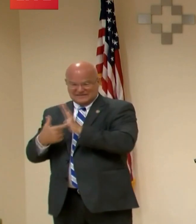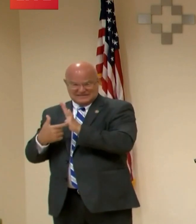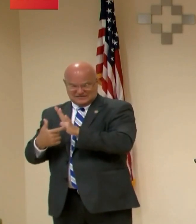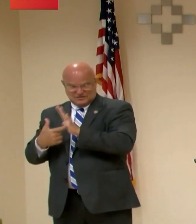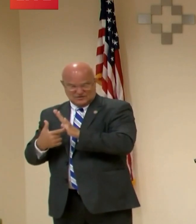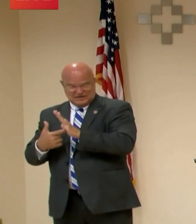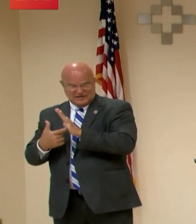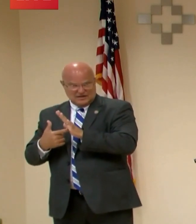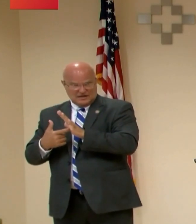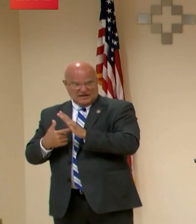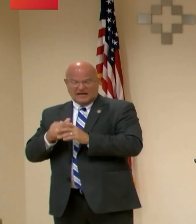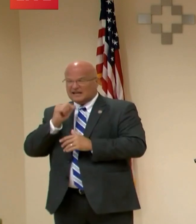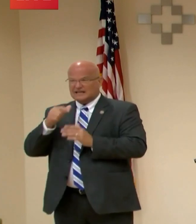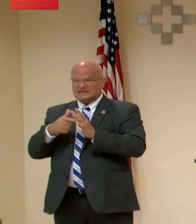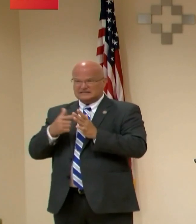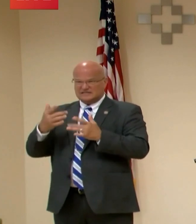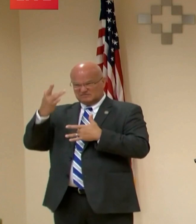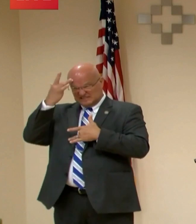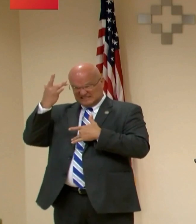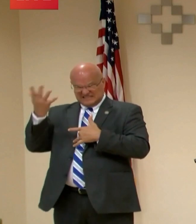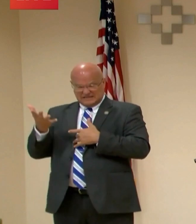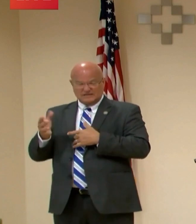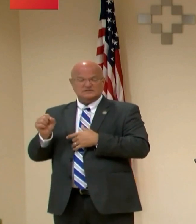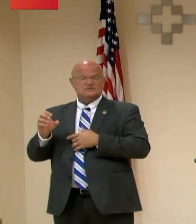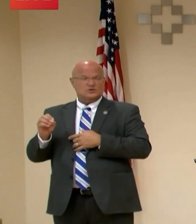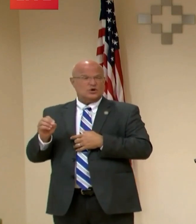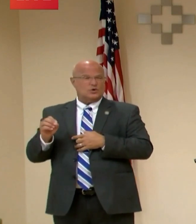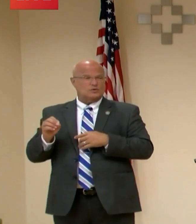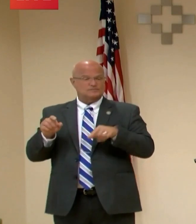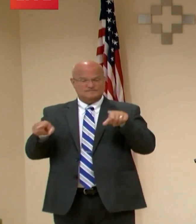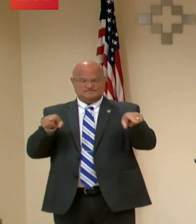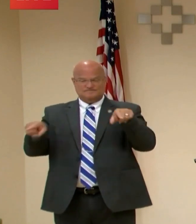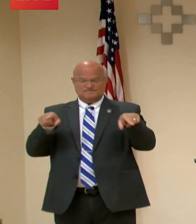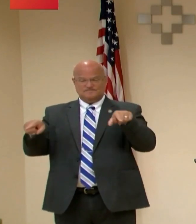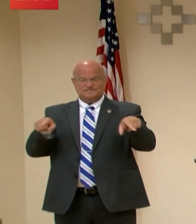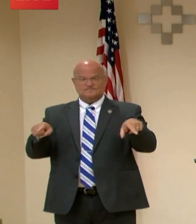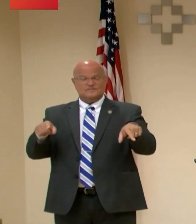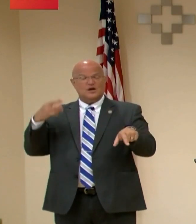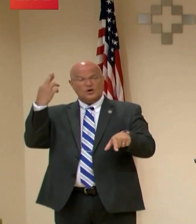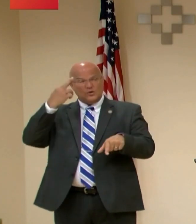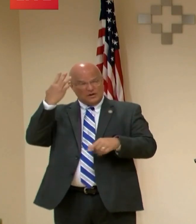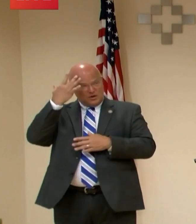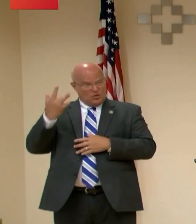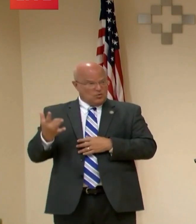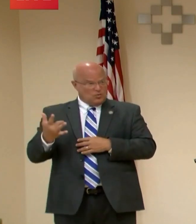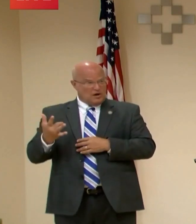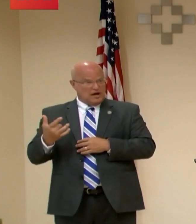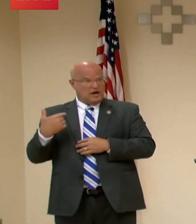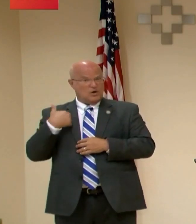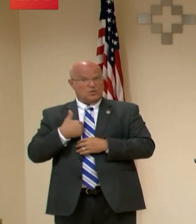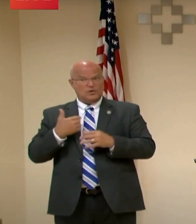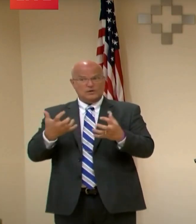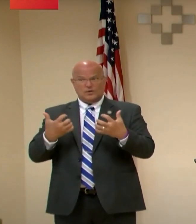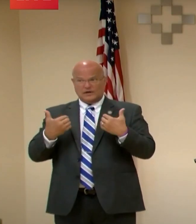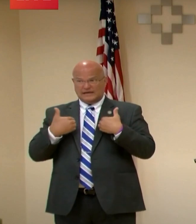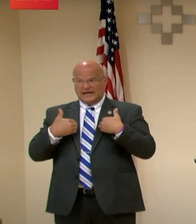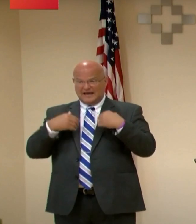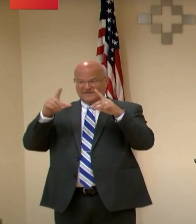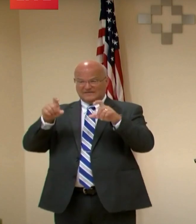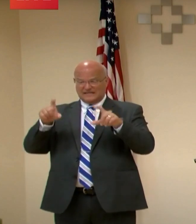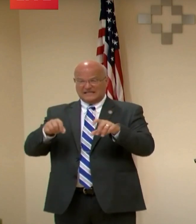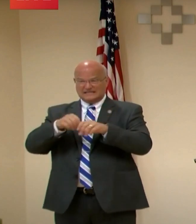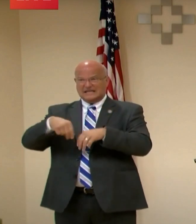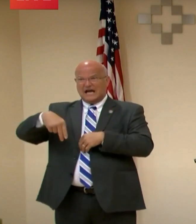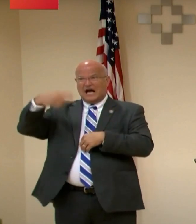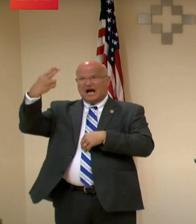just demonstrating some symptoms. So that's one of the reasons that we would like to have the testing